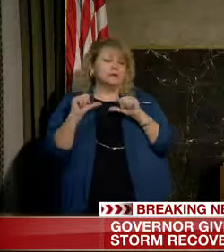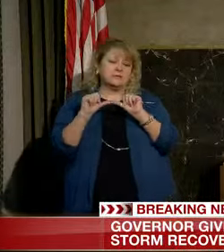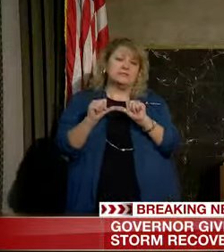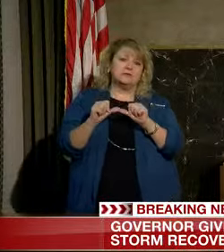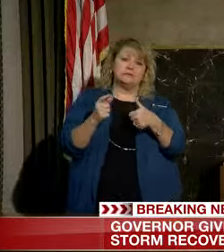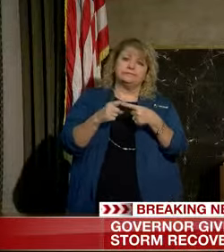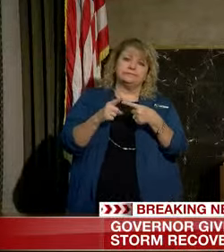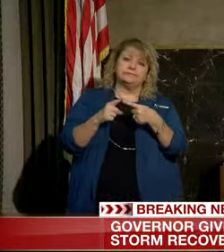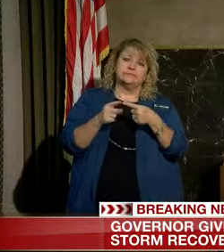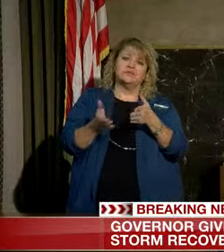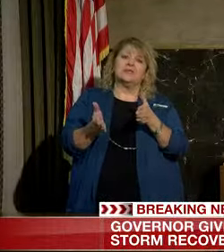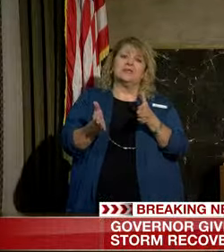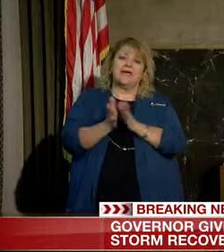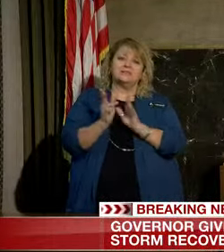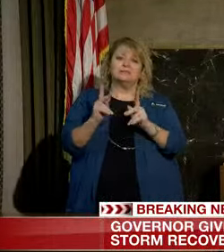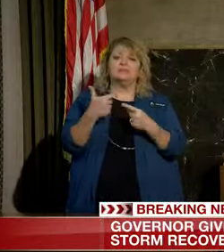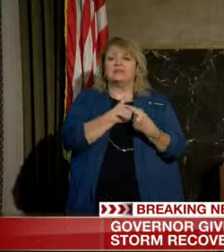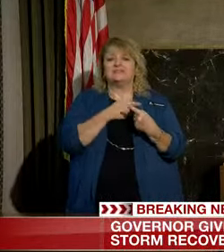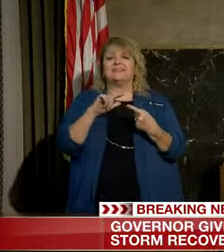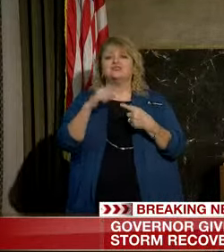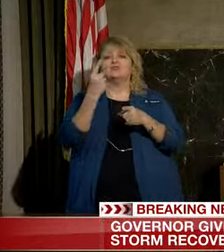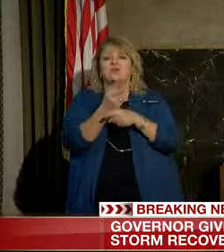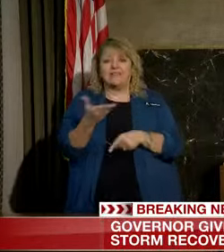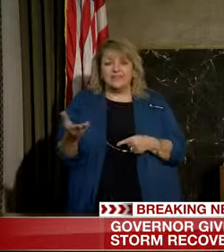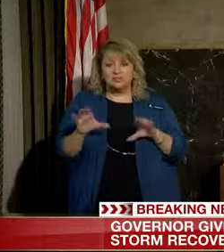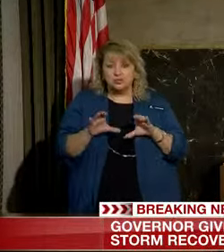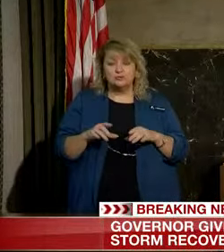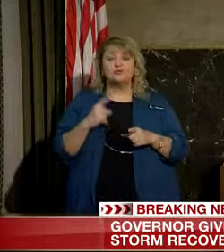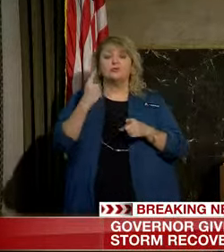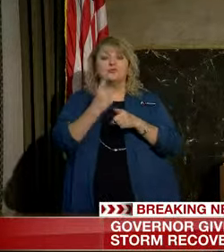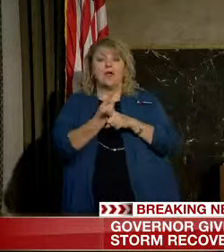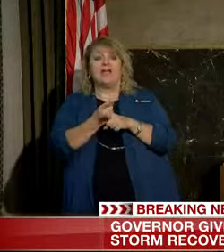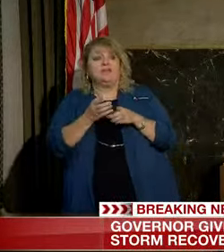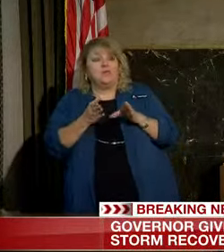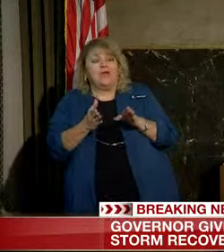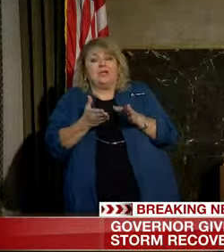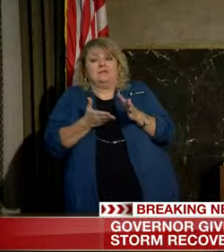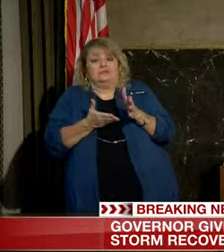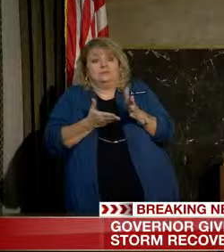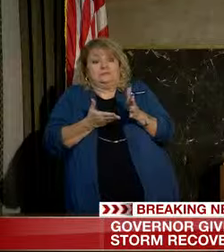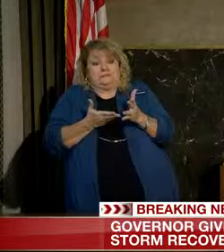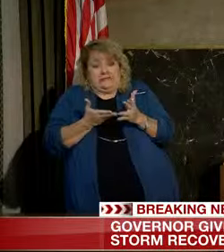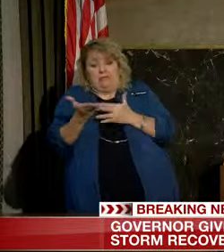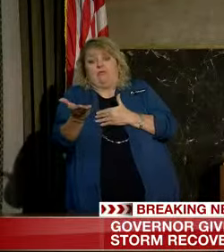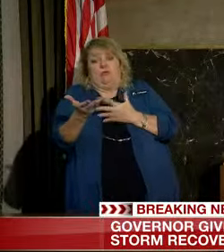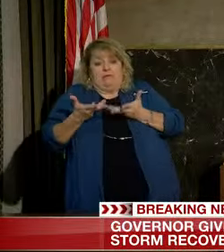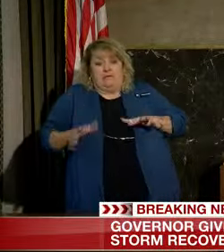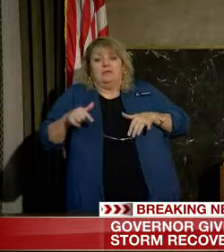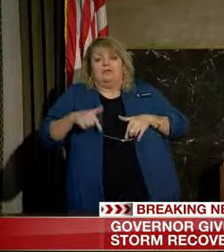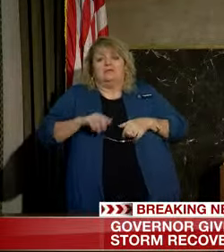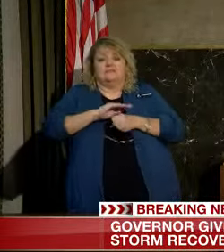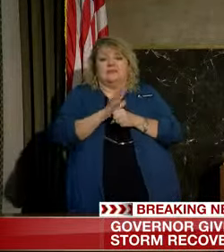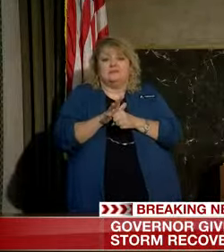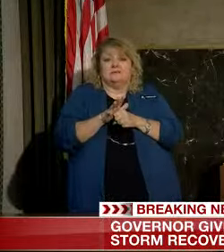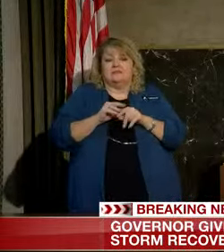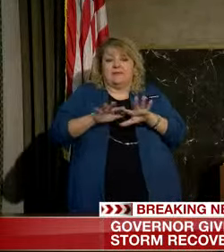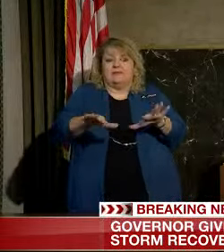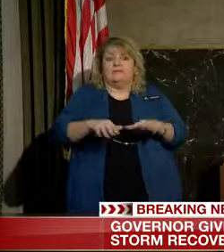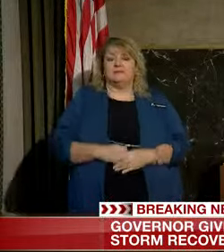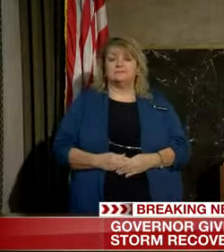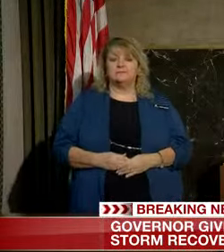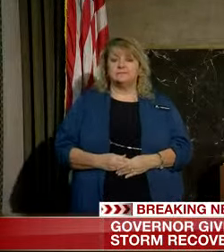it's the right thing to do. It's the way to get through the pandemic. And I am not actively pursuing